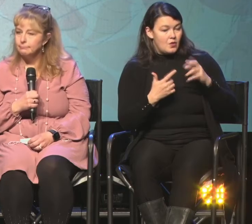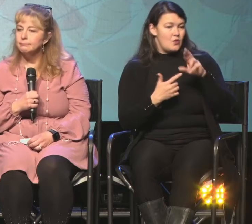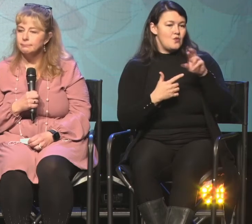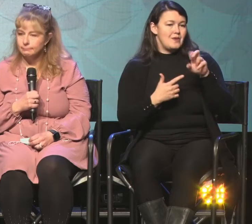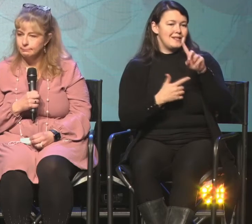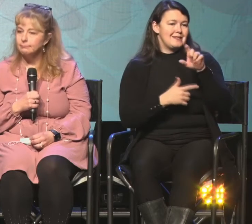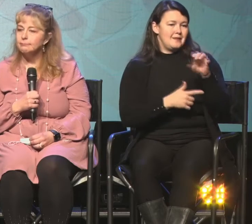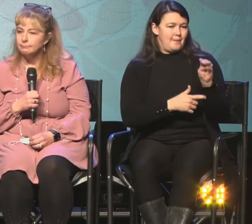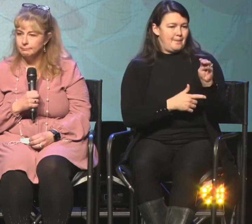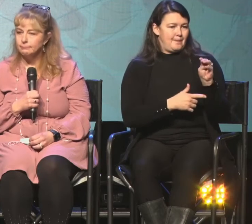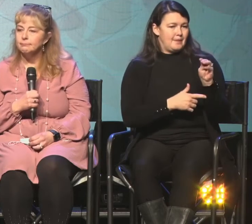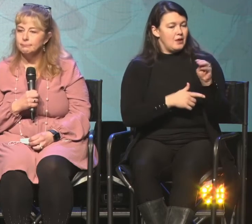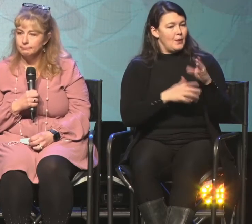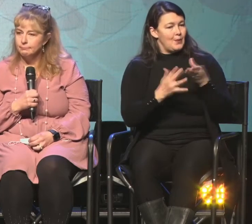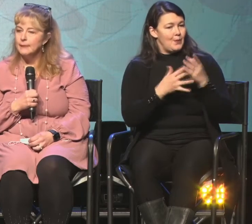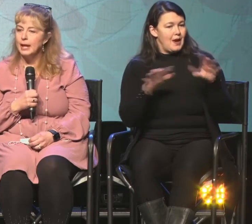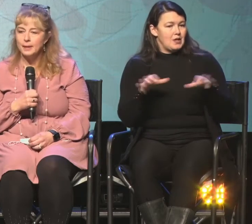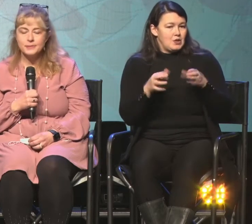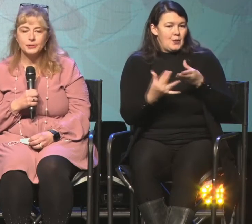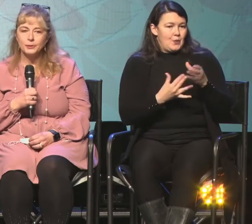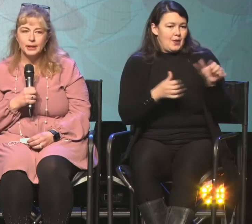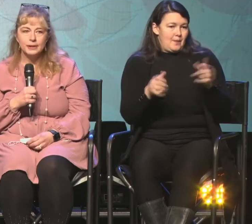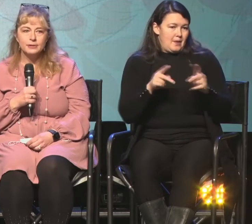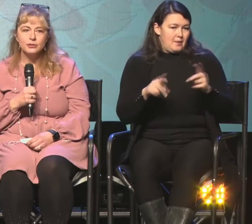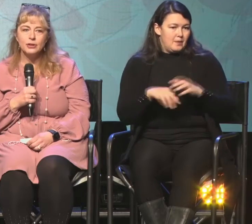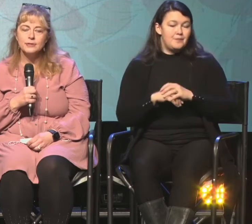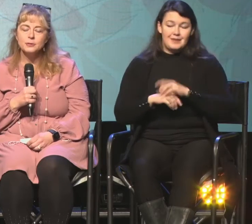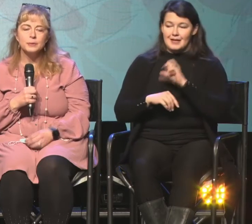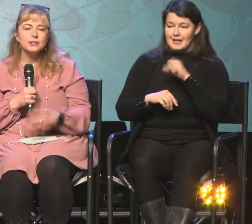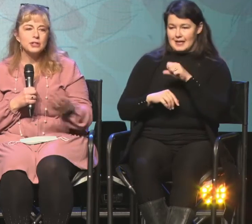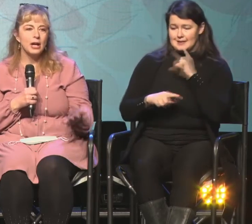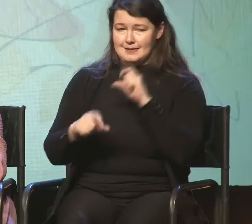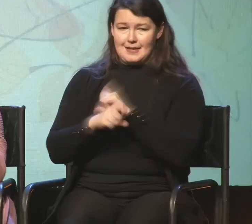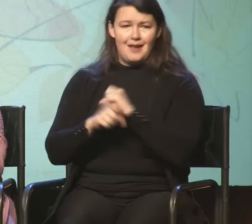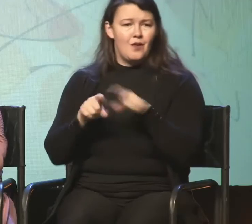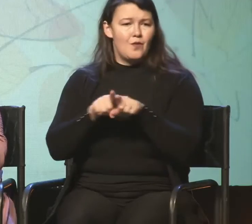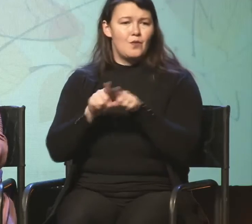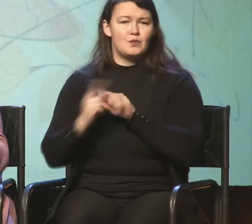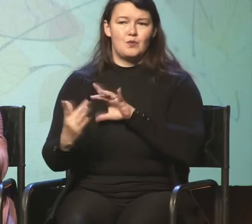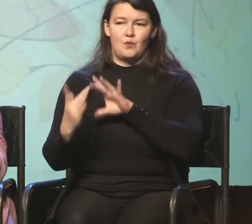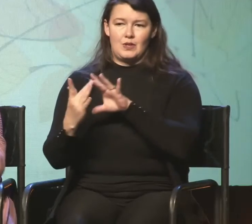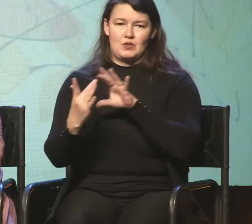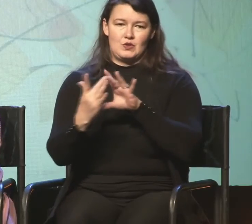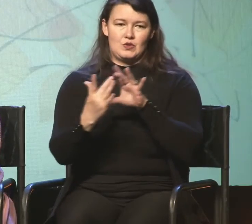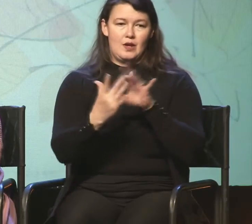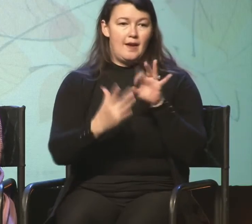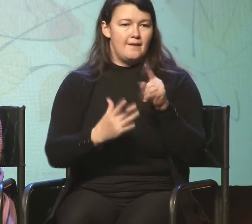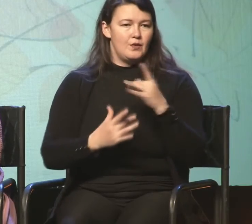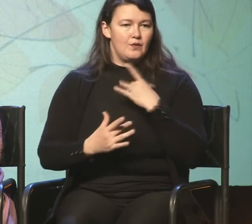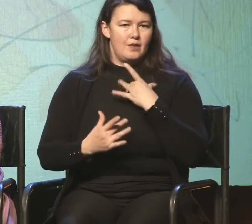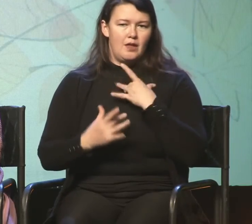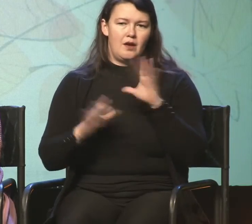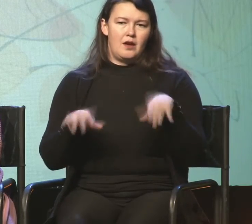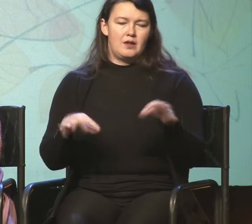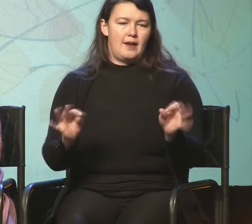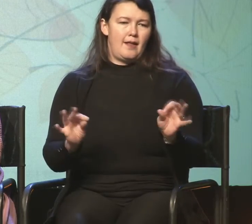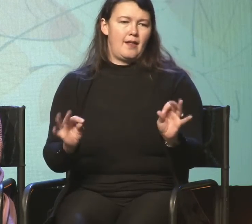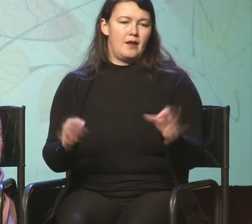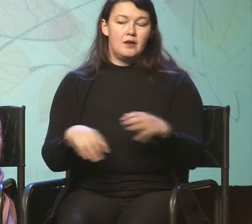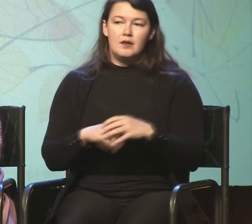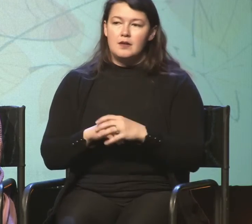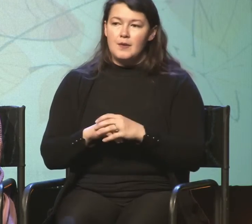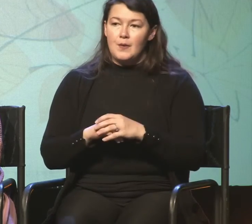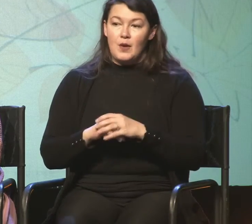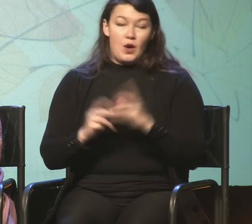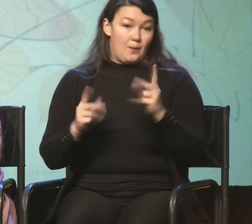into action for other people as well. Absolutely, and to just reach out, even if you think it's nothing. I had